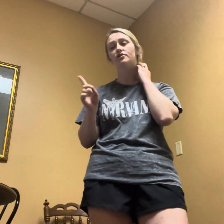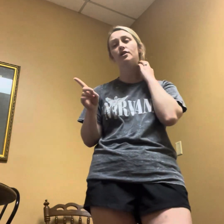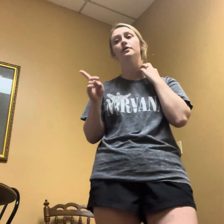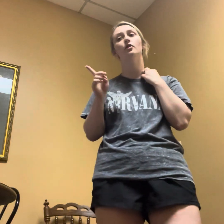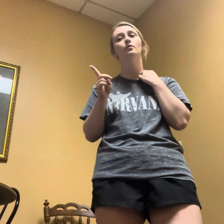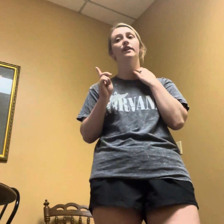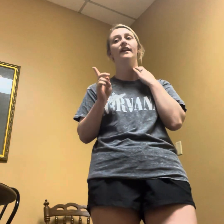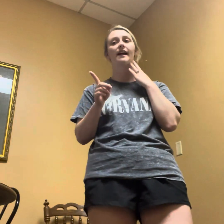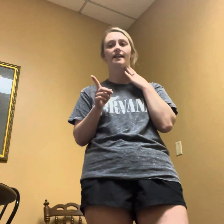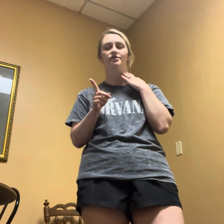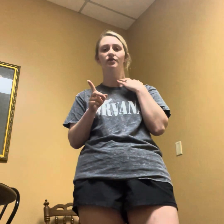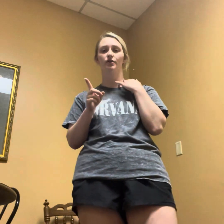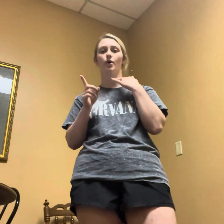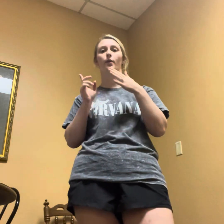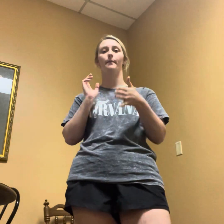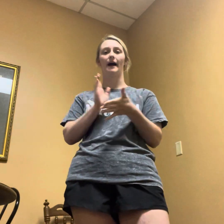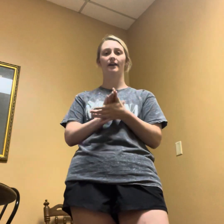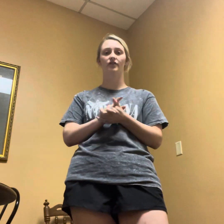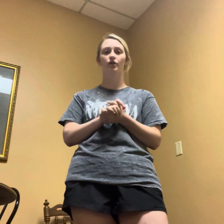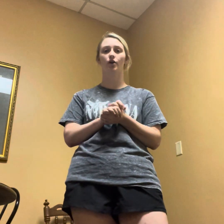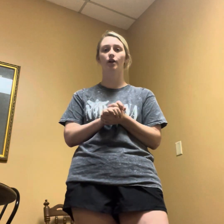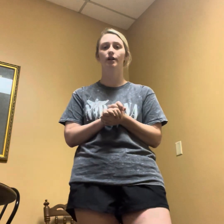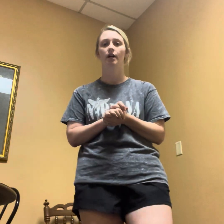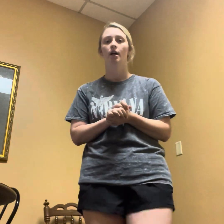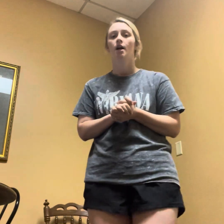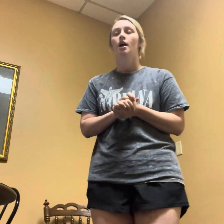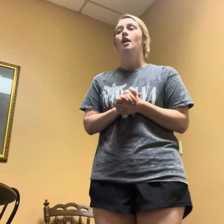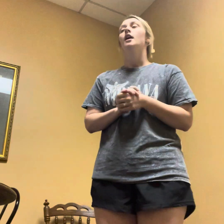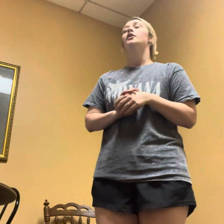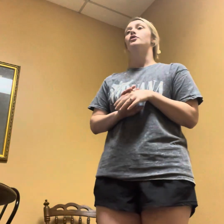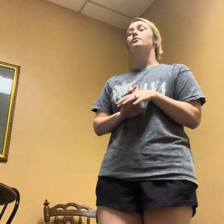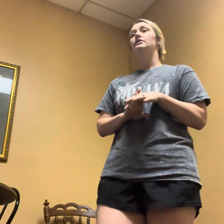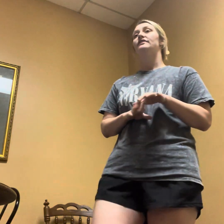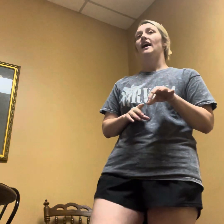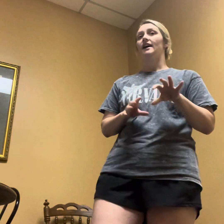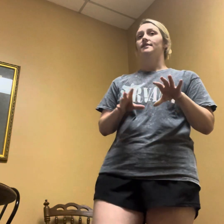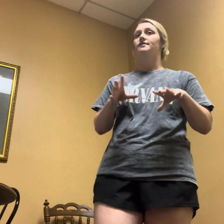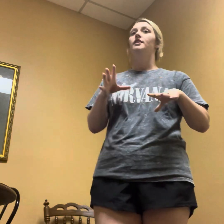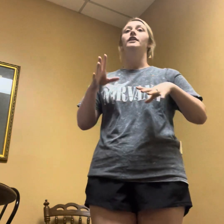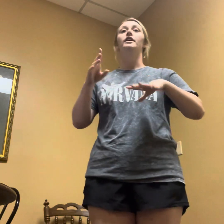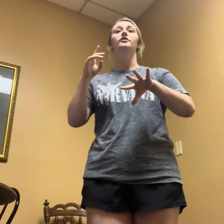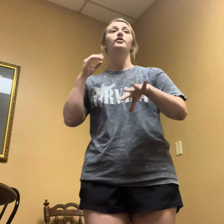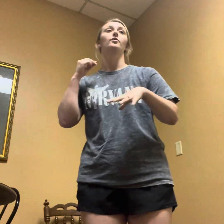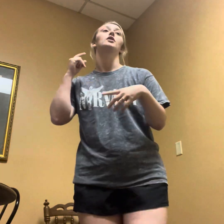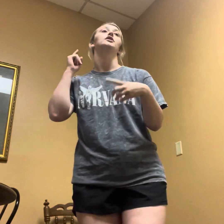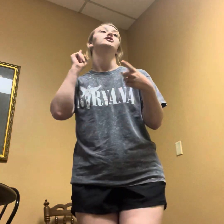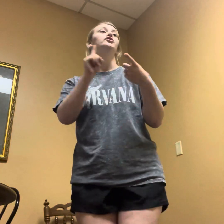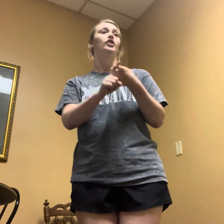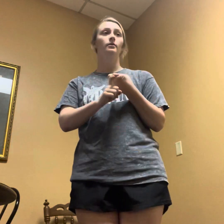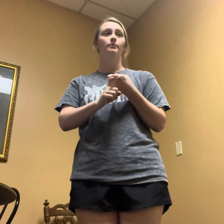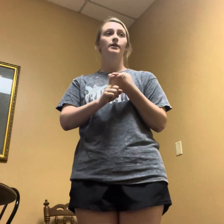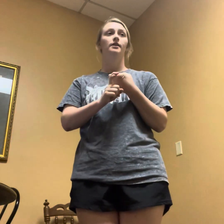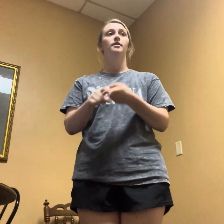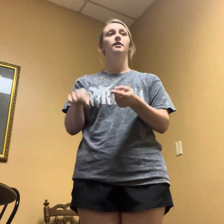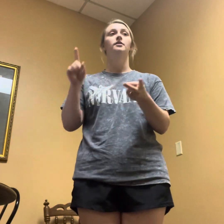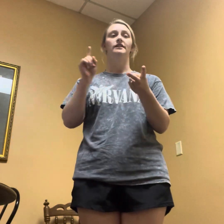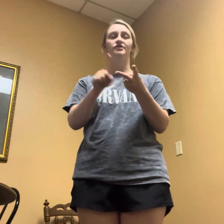Also, along with the answer on the back of the card, you will find either the word jump,